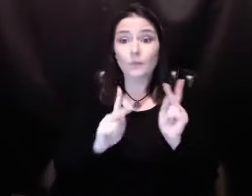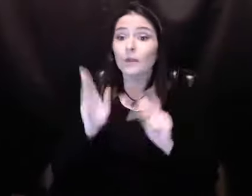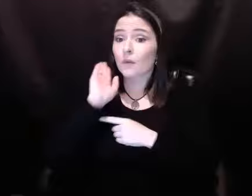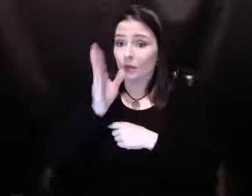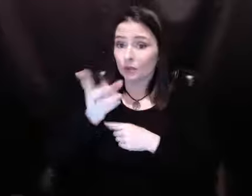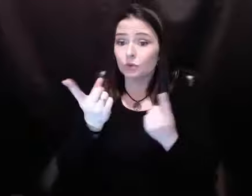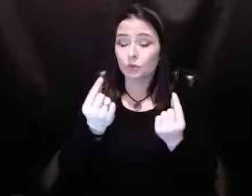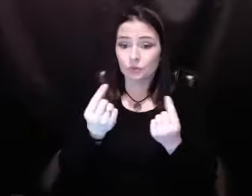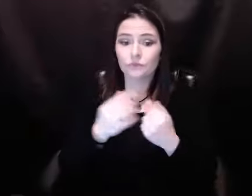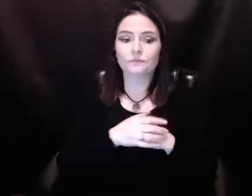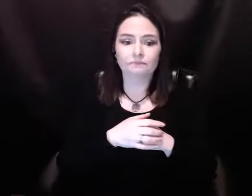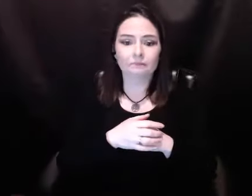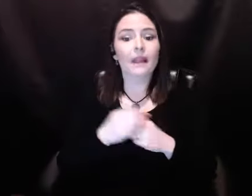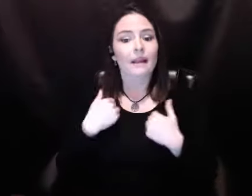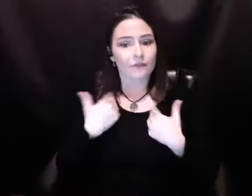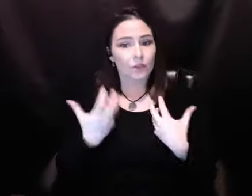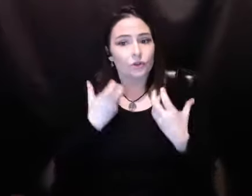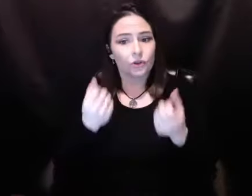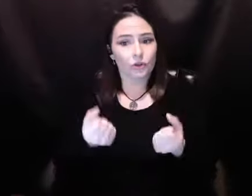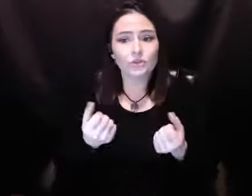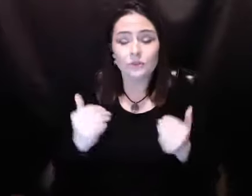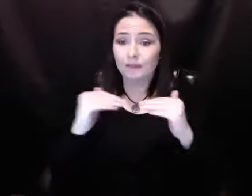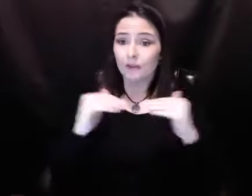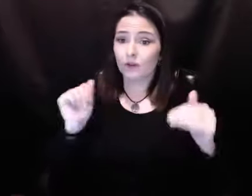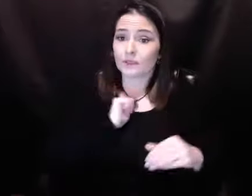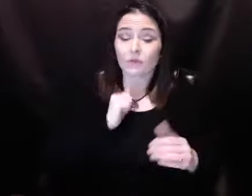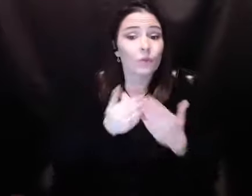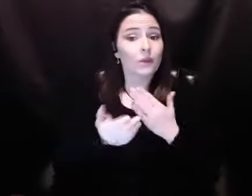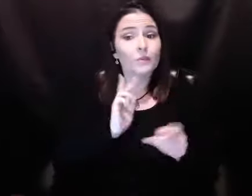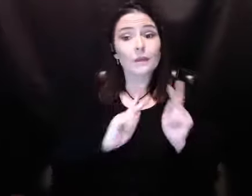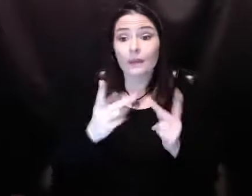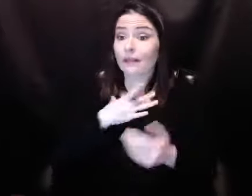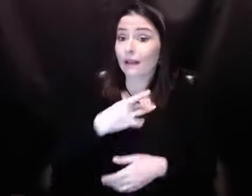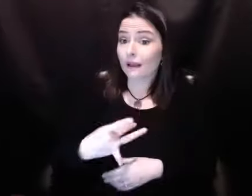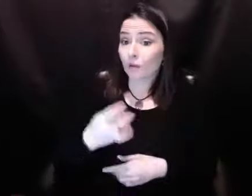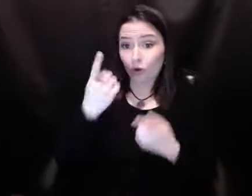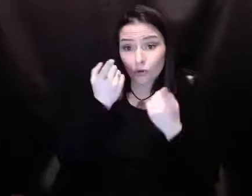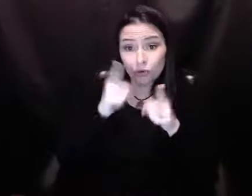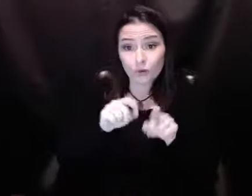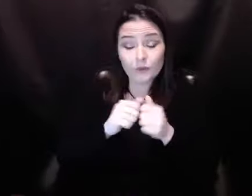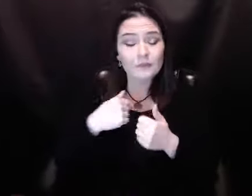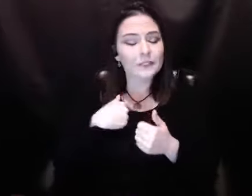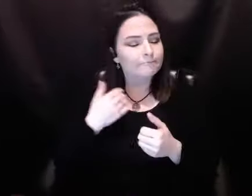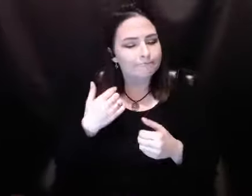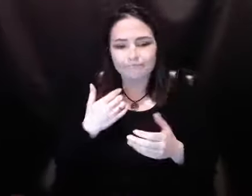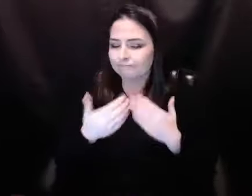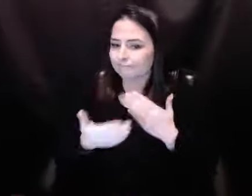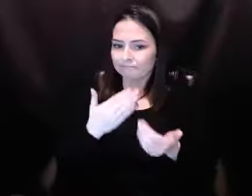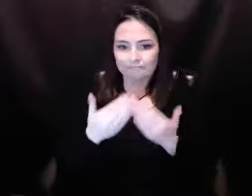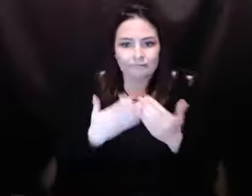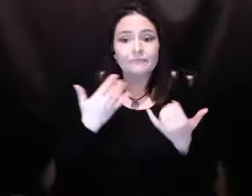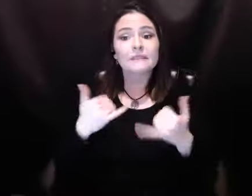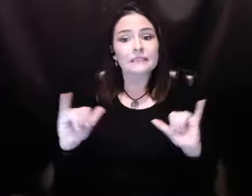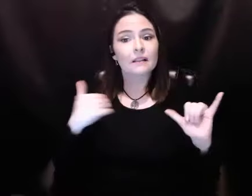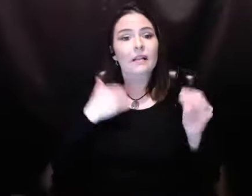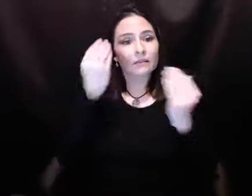I'd like to change. With this in mind, I'm working to establish new behavior that reflects my integrity and expresses my true